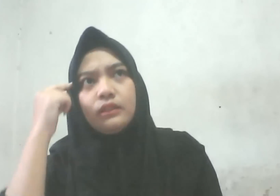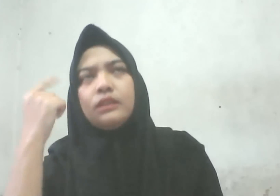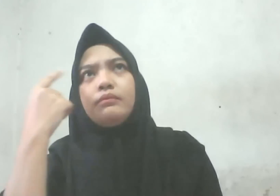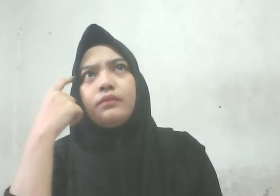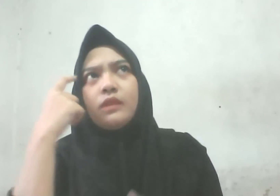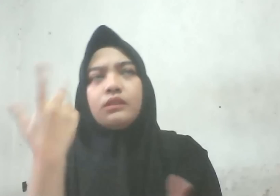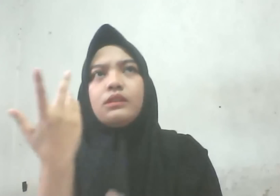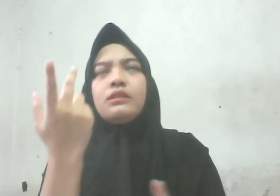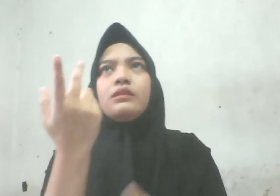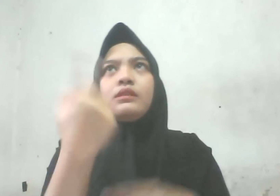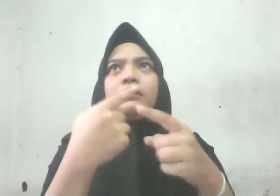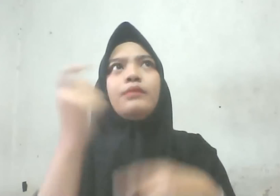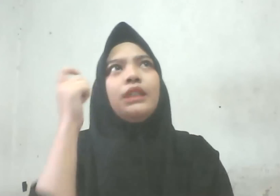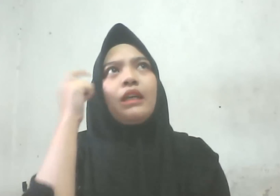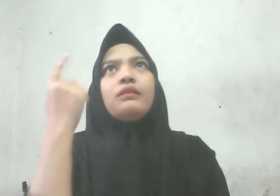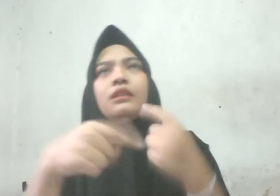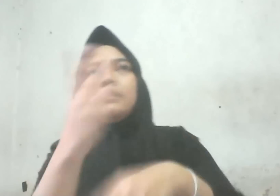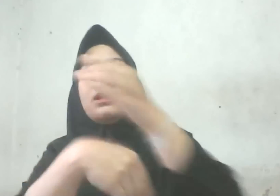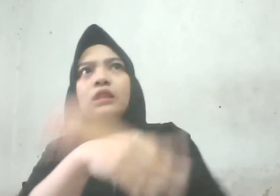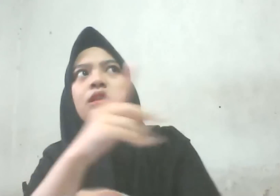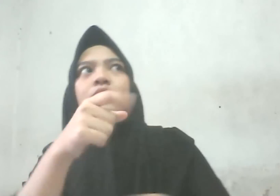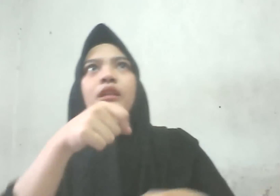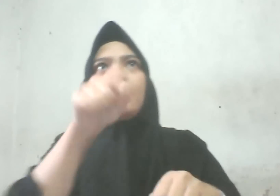the 1970s,